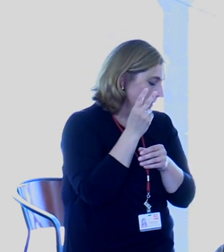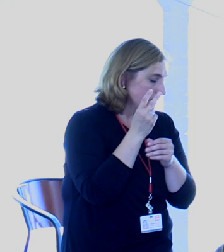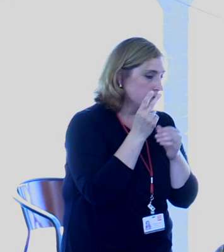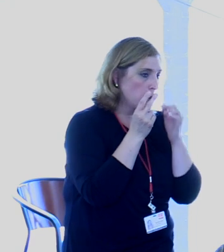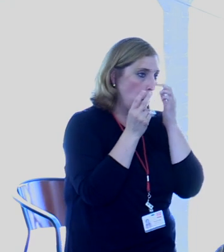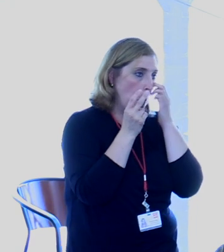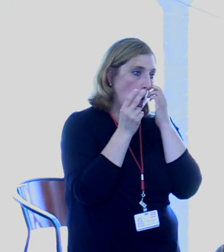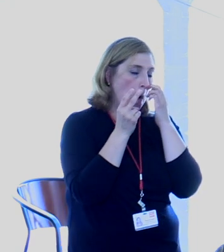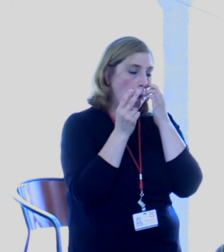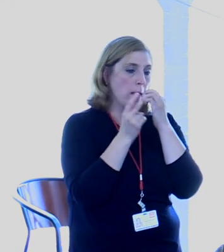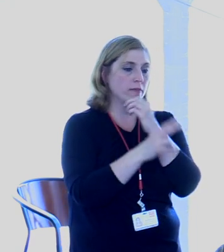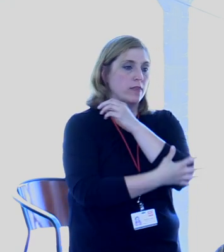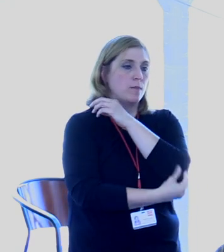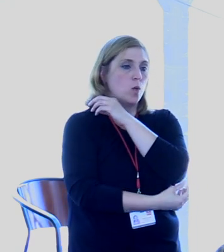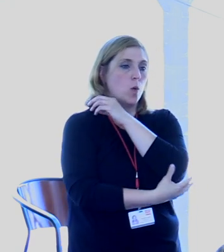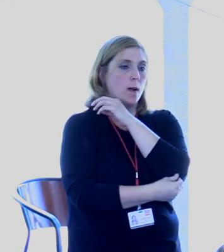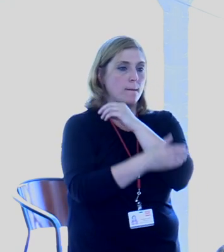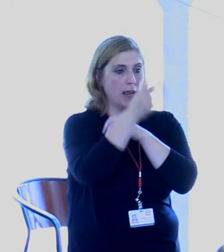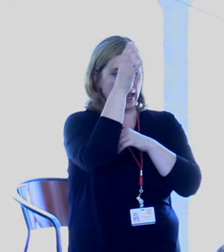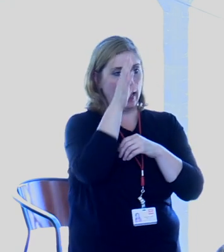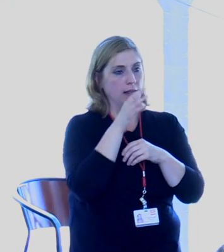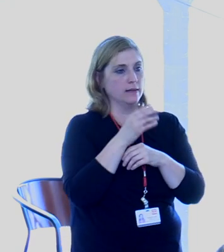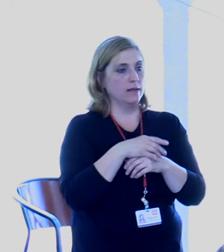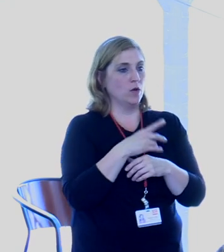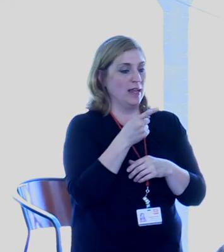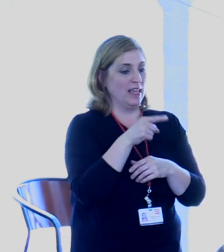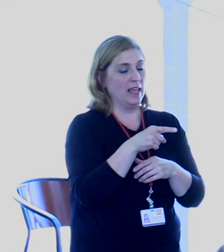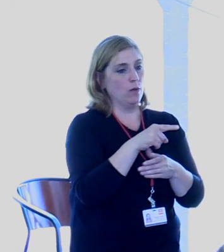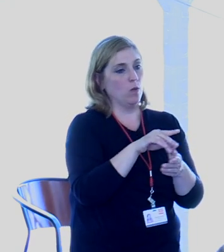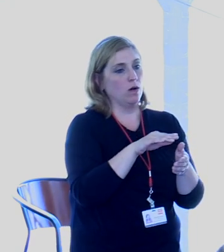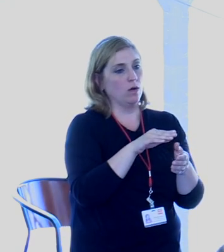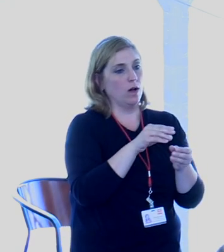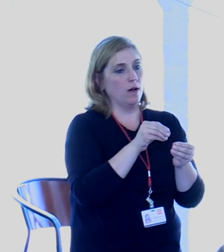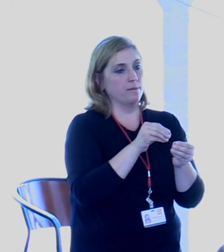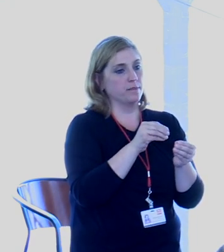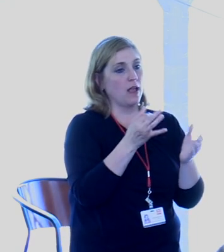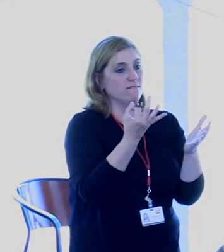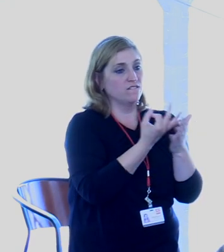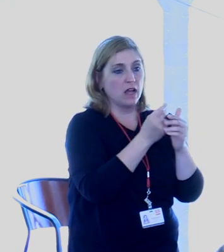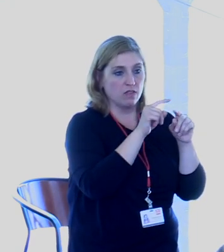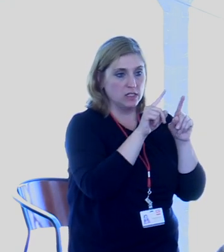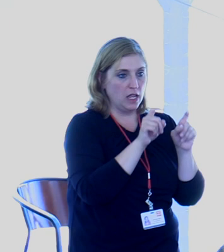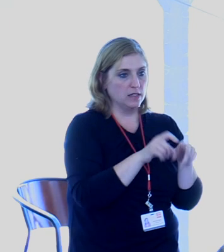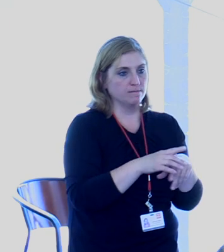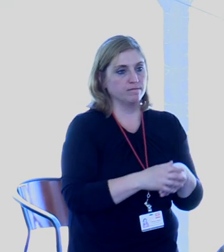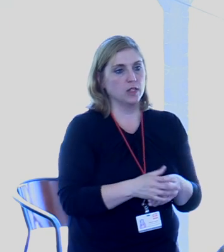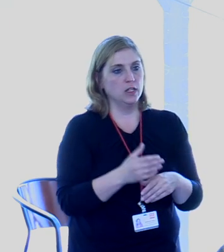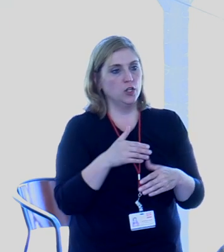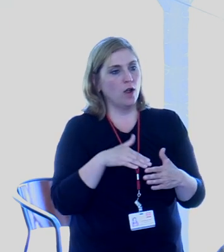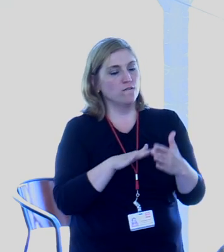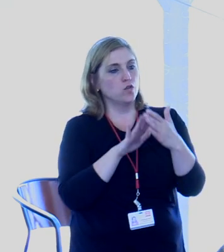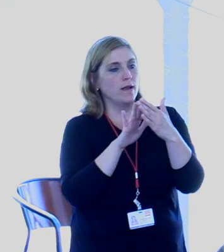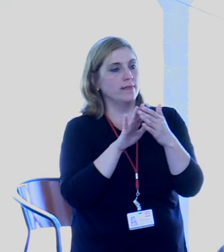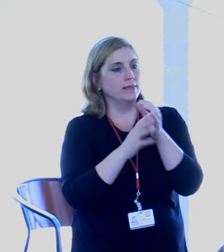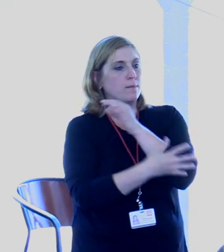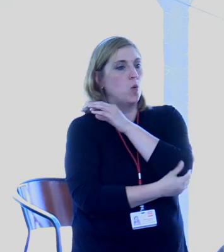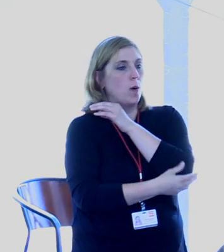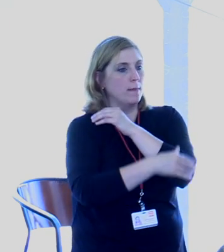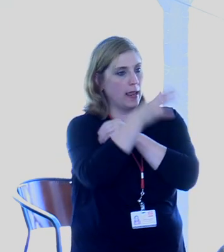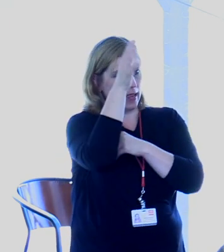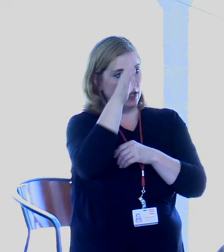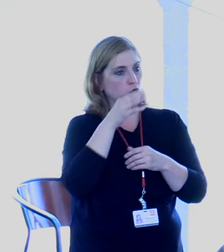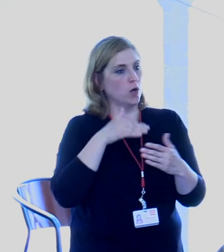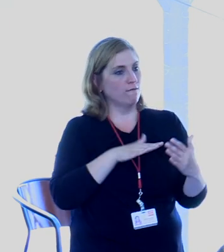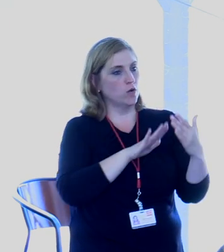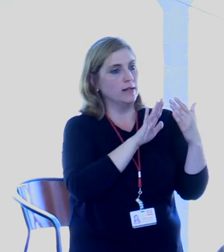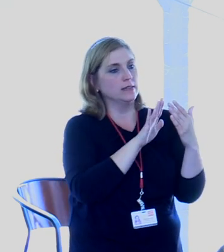the poor man, lest you fail the test. Okay, every time that you confront the poor man, you'll be